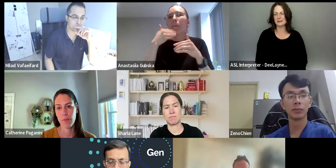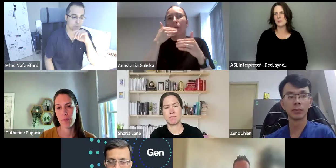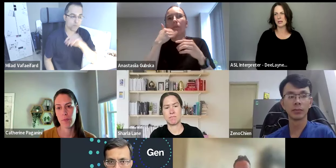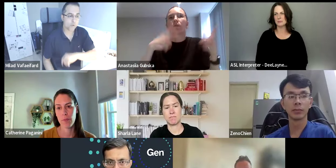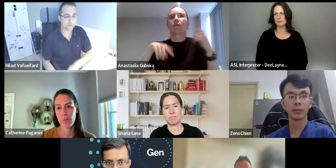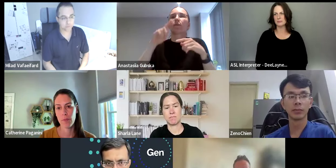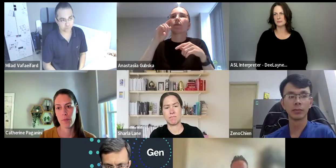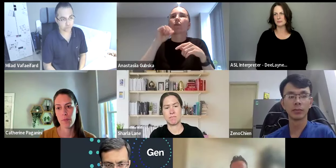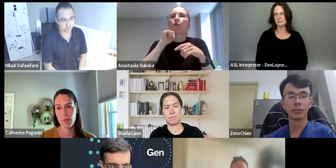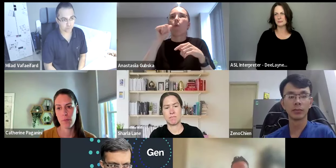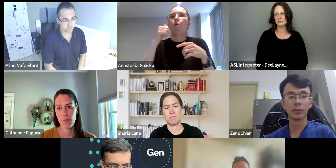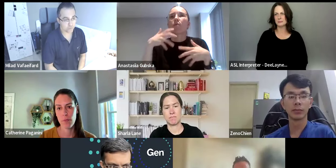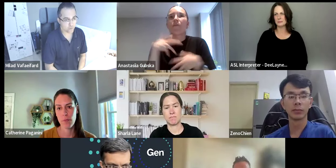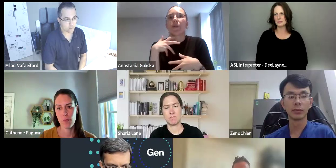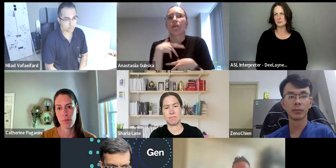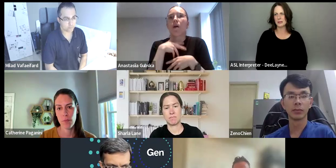and we can.